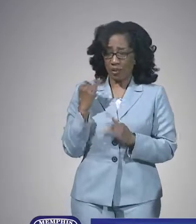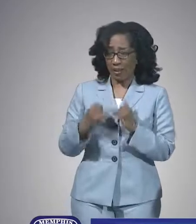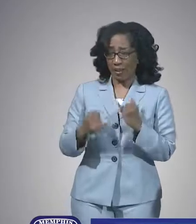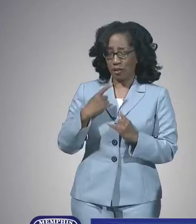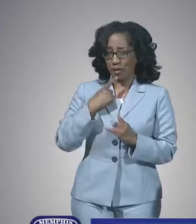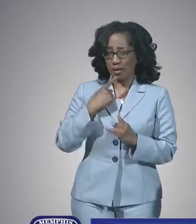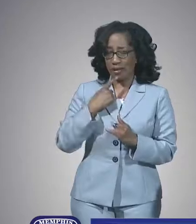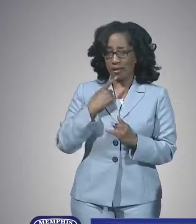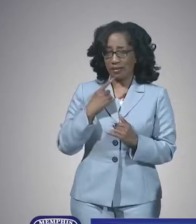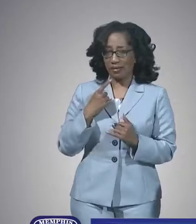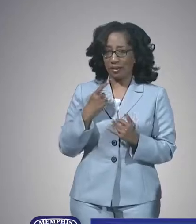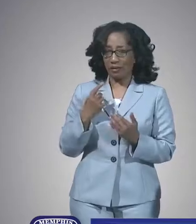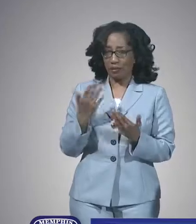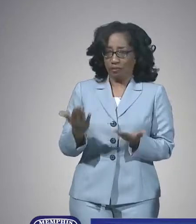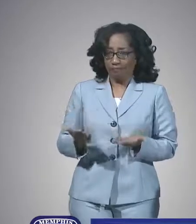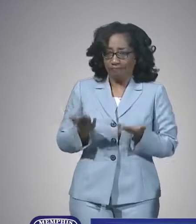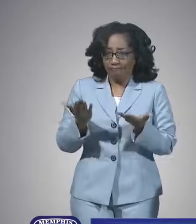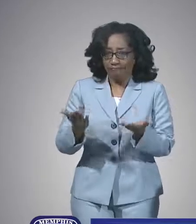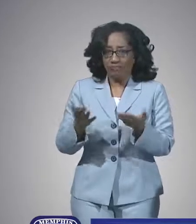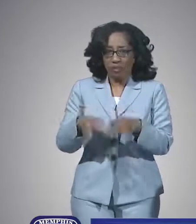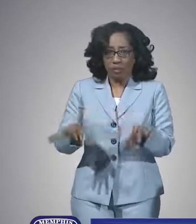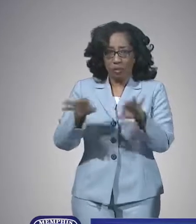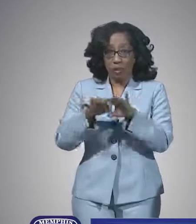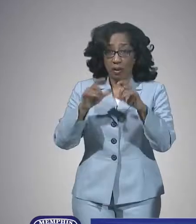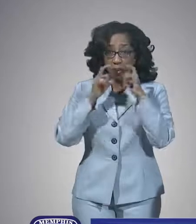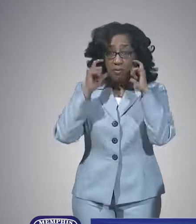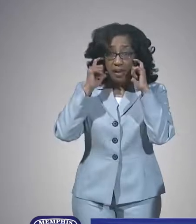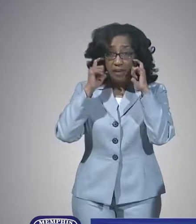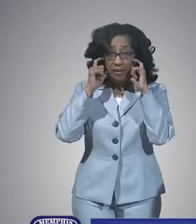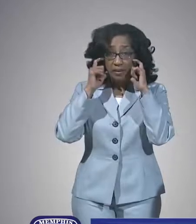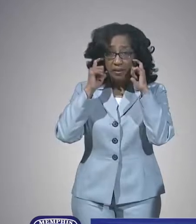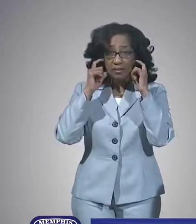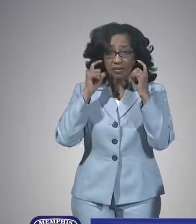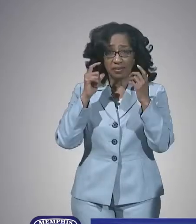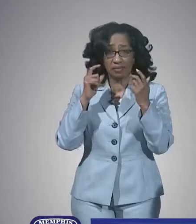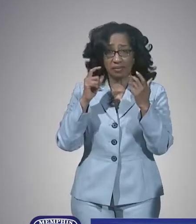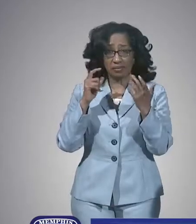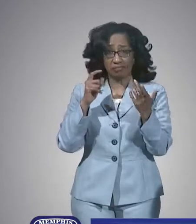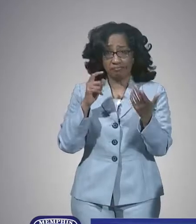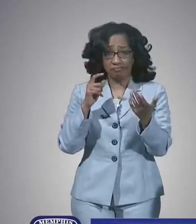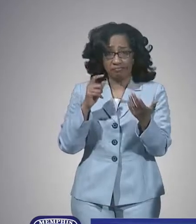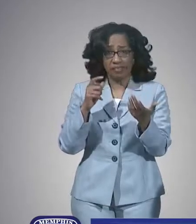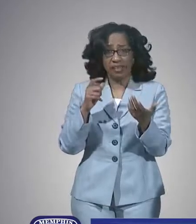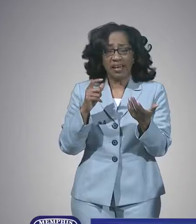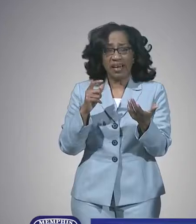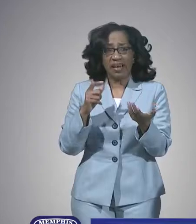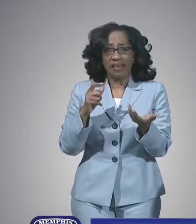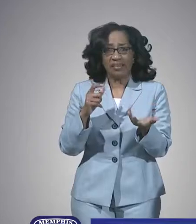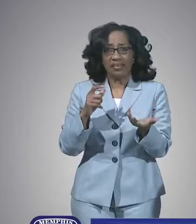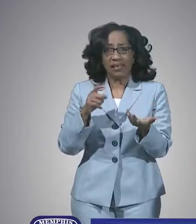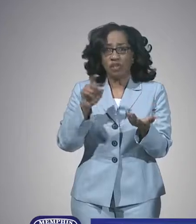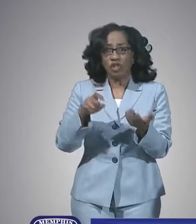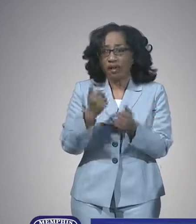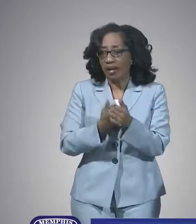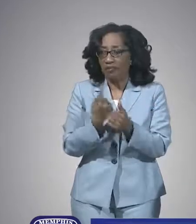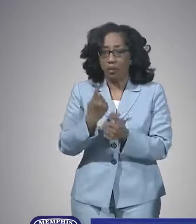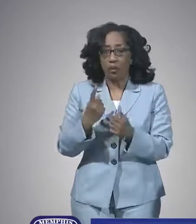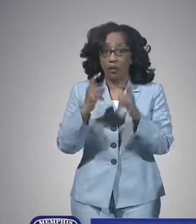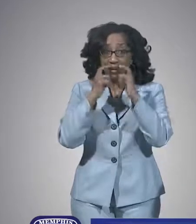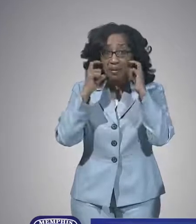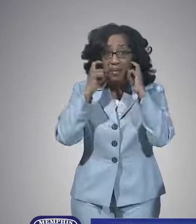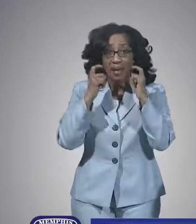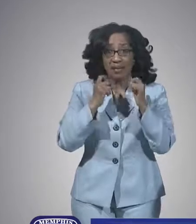highly recommending masks, but now that is there anything more that you can, I mean, should everybody be wearing a mask